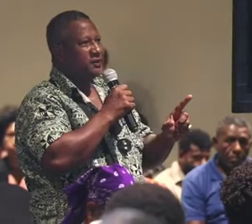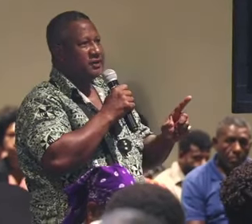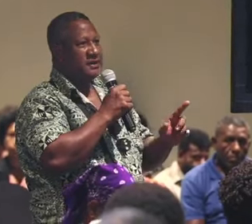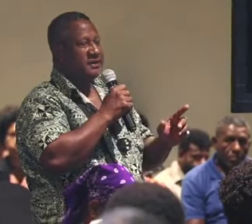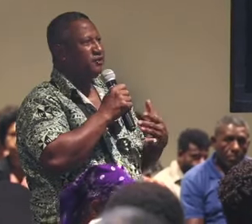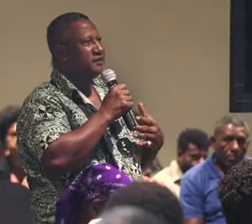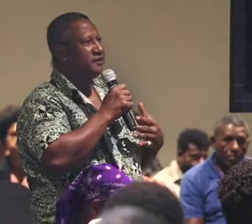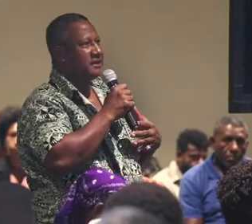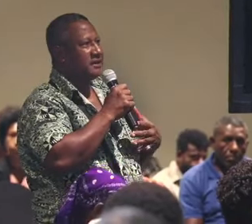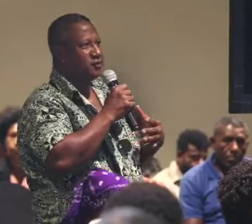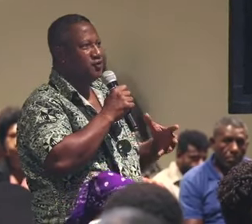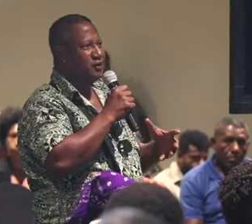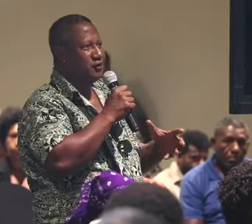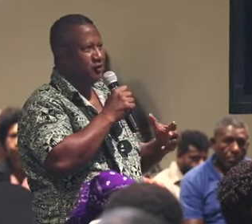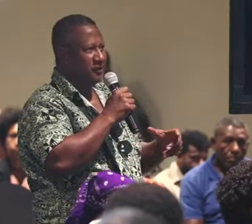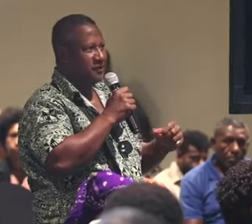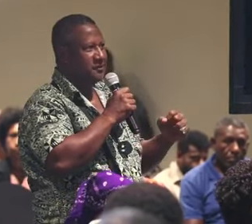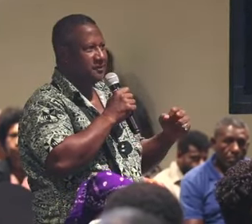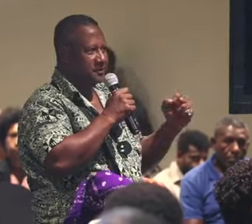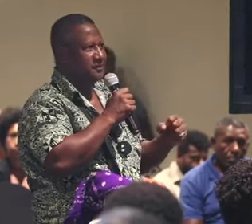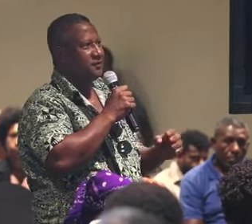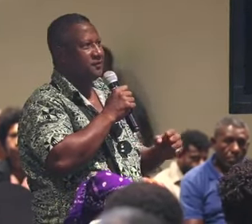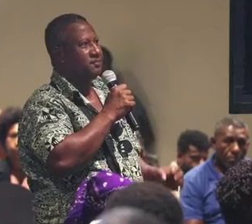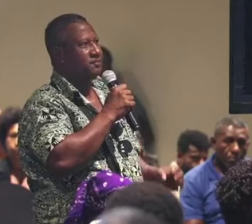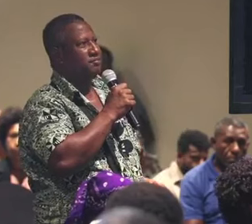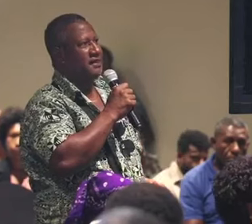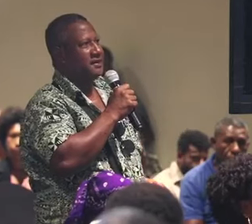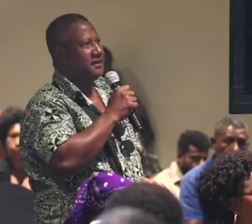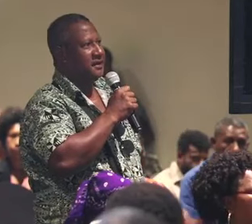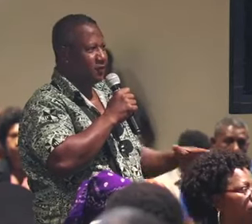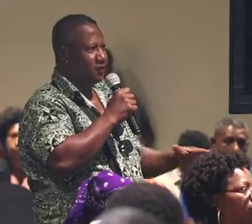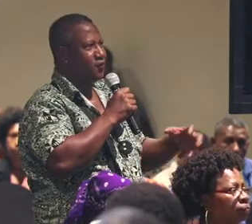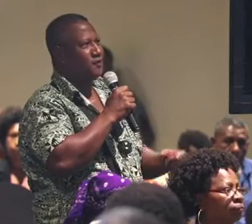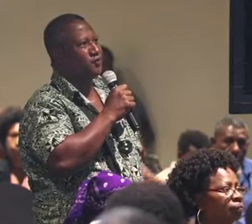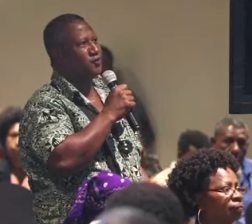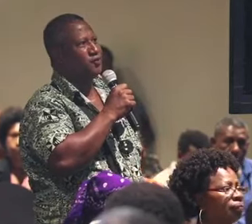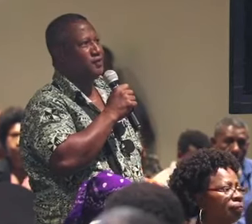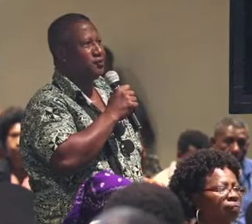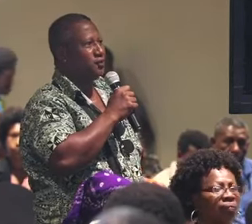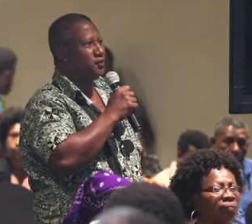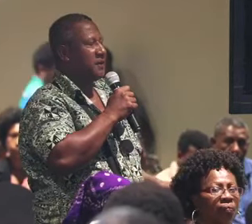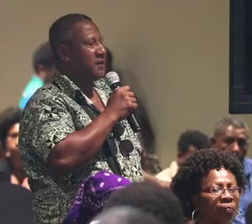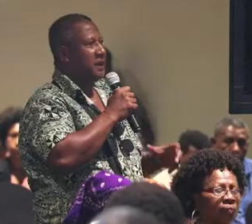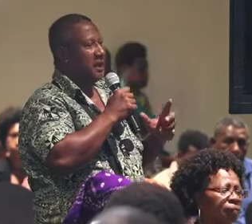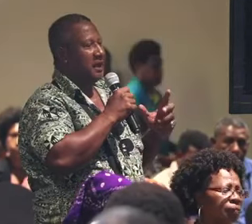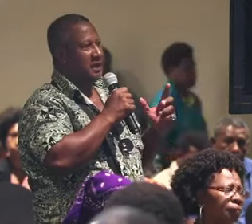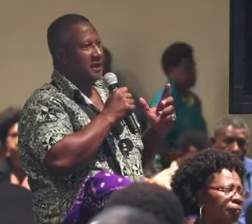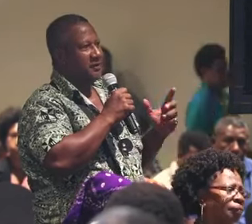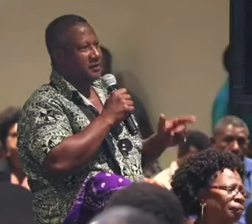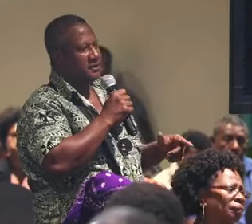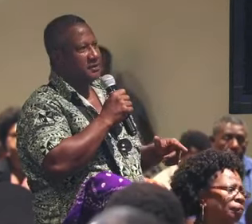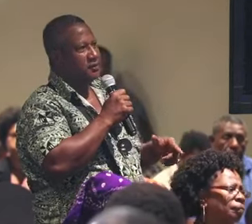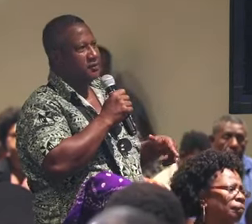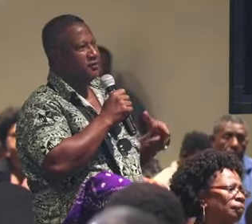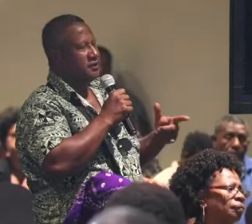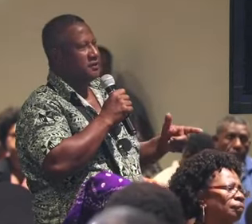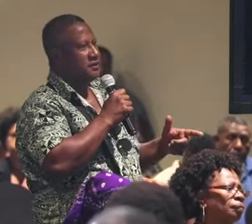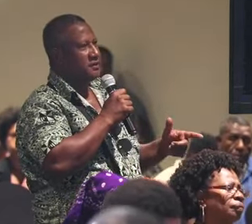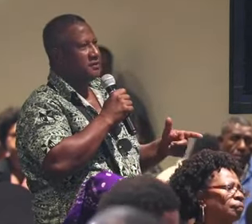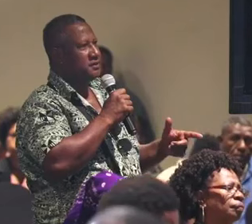Cooperative society, some of us are community-oriented man, like work on them community. So I registered, got